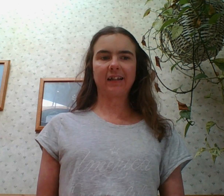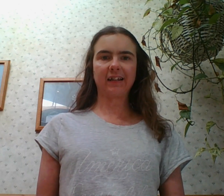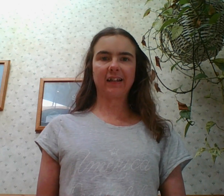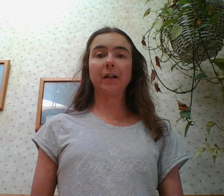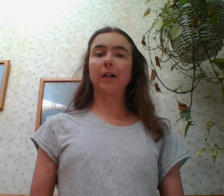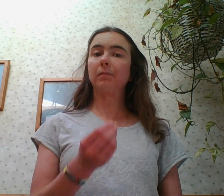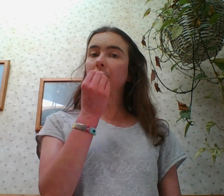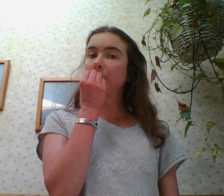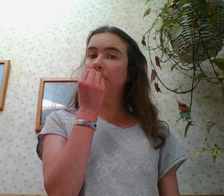Dinner,